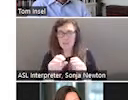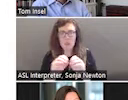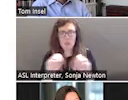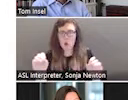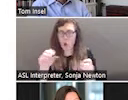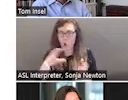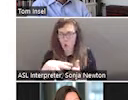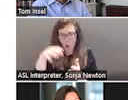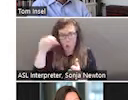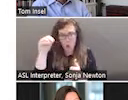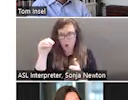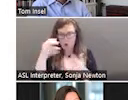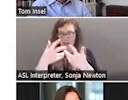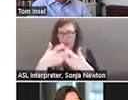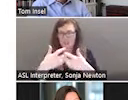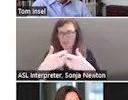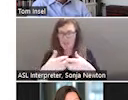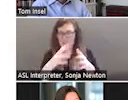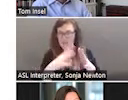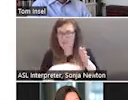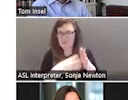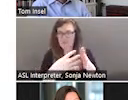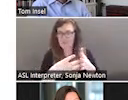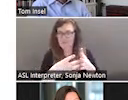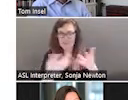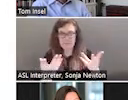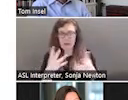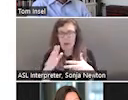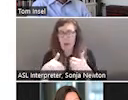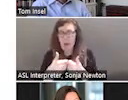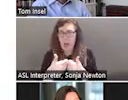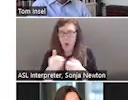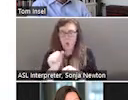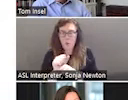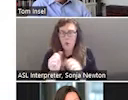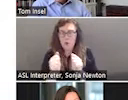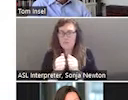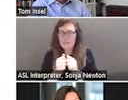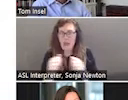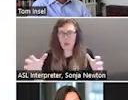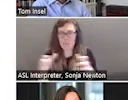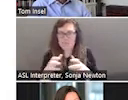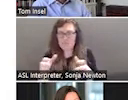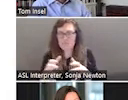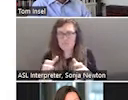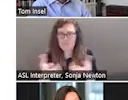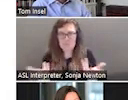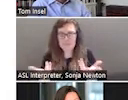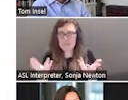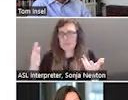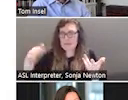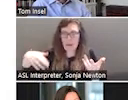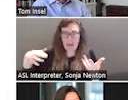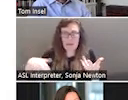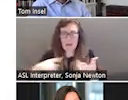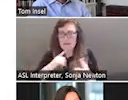we work as a community or as a care system. And that is not yet, I would say, truly